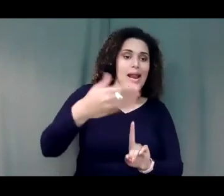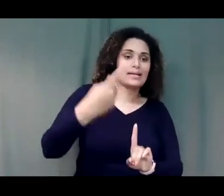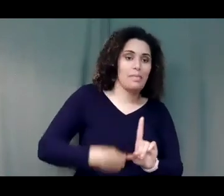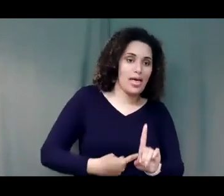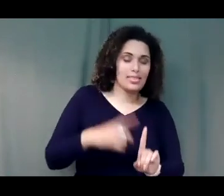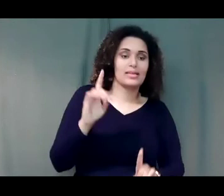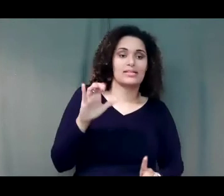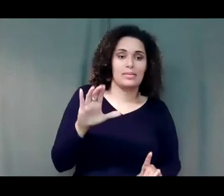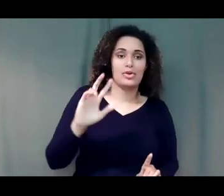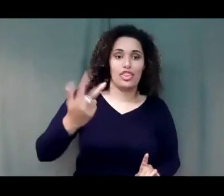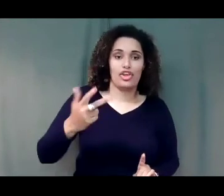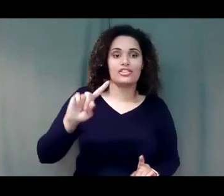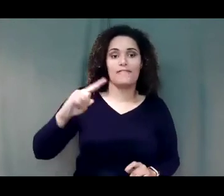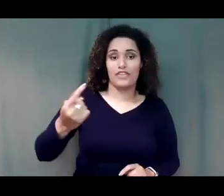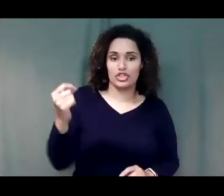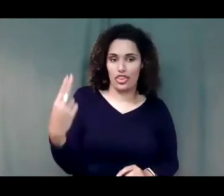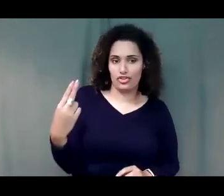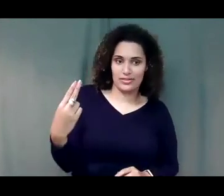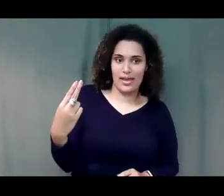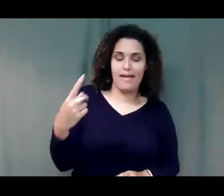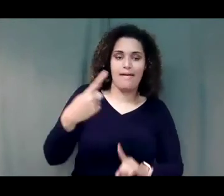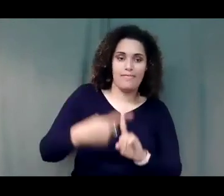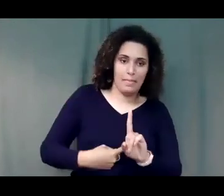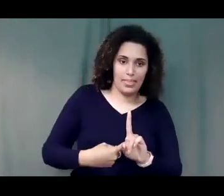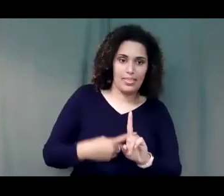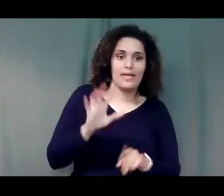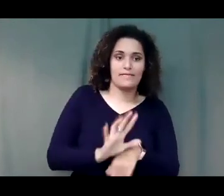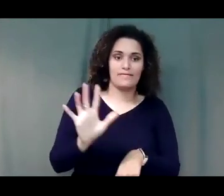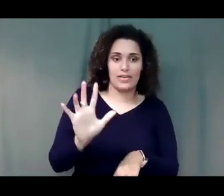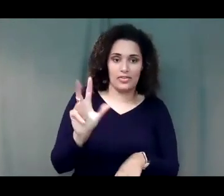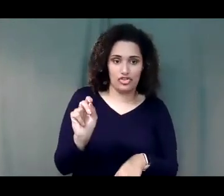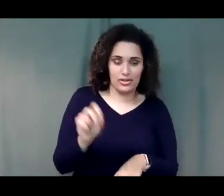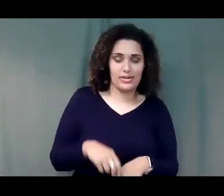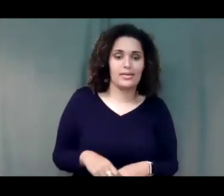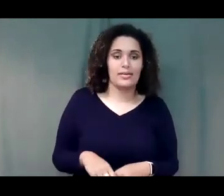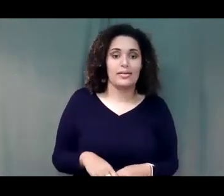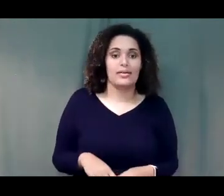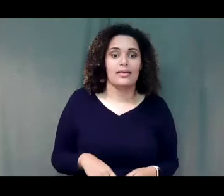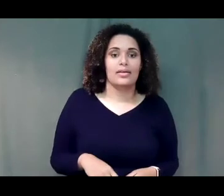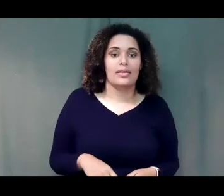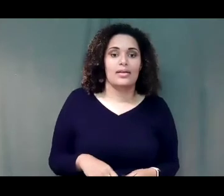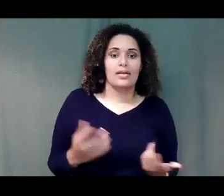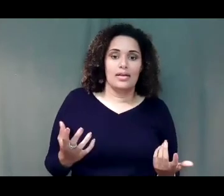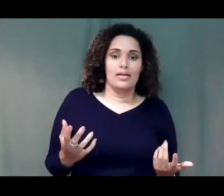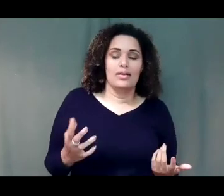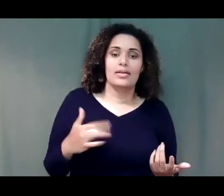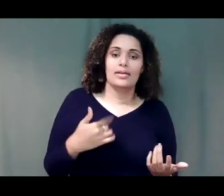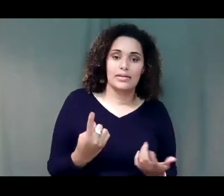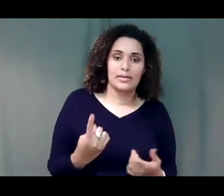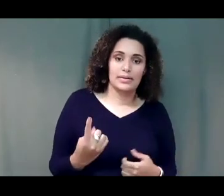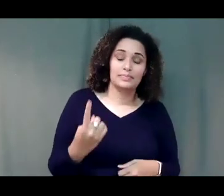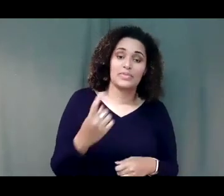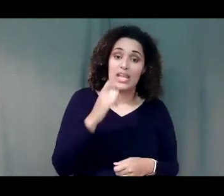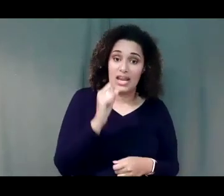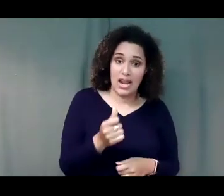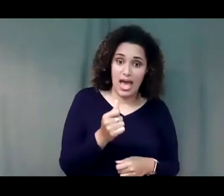first Thursdays of the month, again at 5:30. And not the day after tomorrow, but the